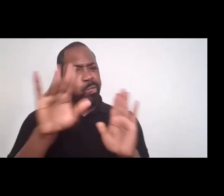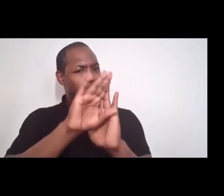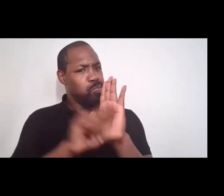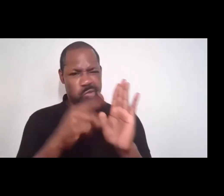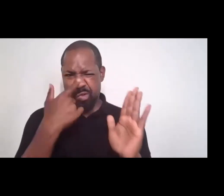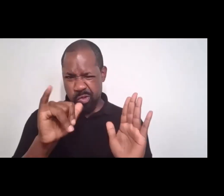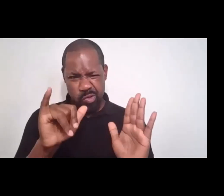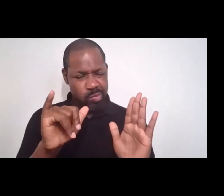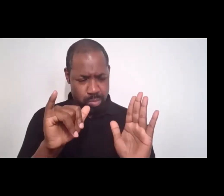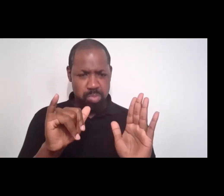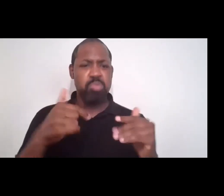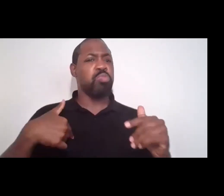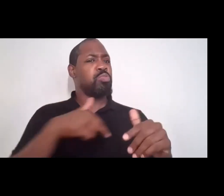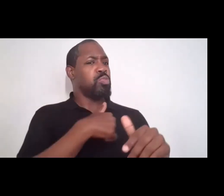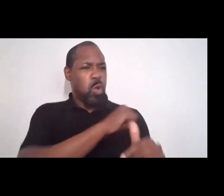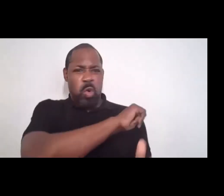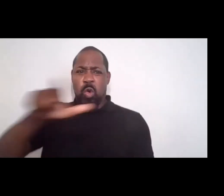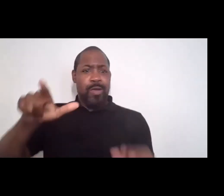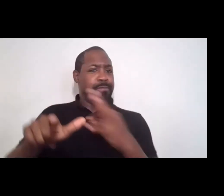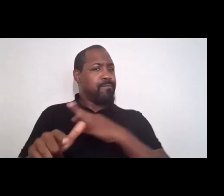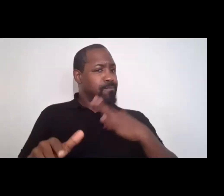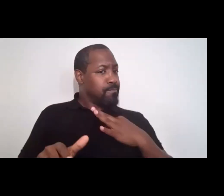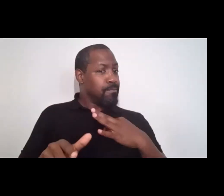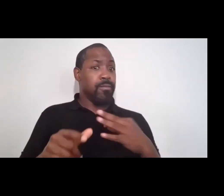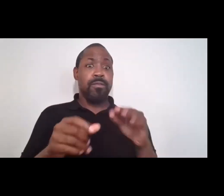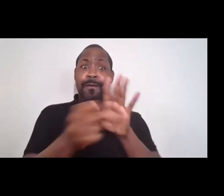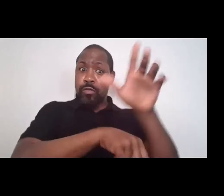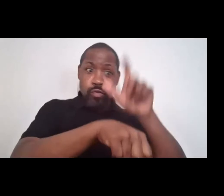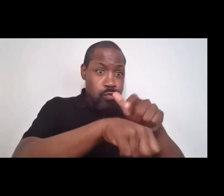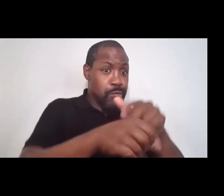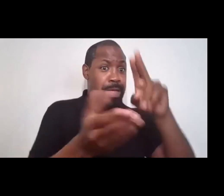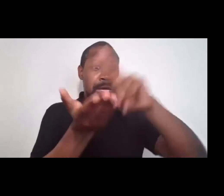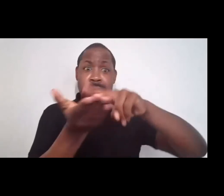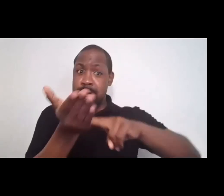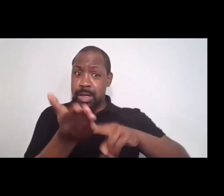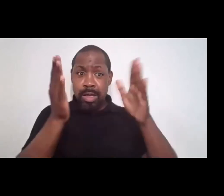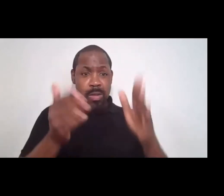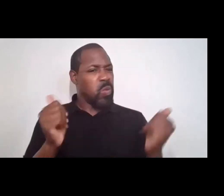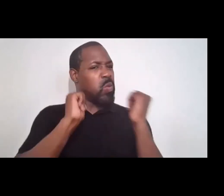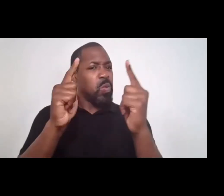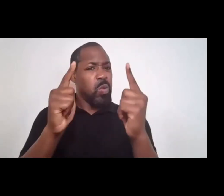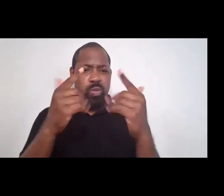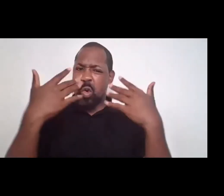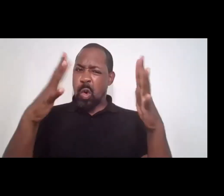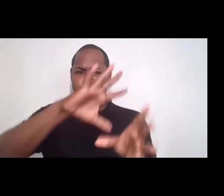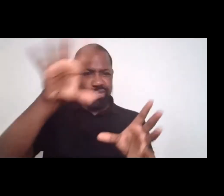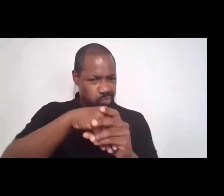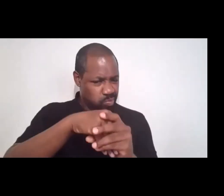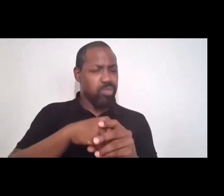with their background, their picture, and all of us, all of the staff, they would go ahead and